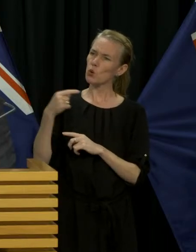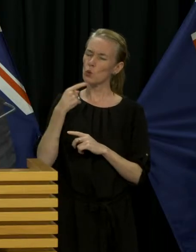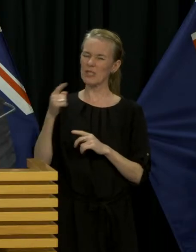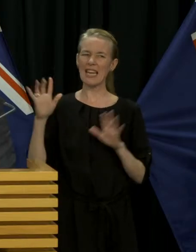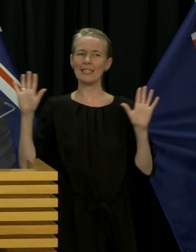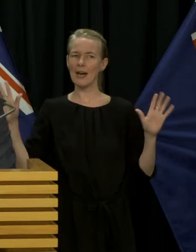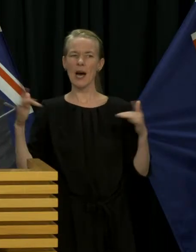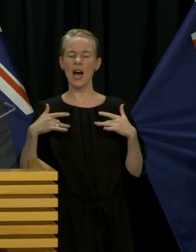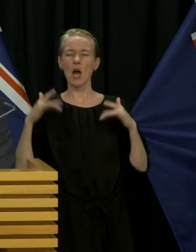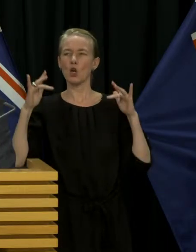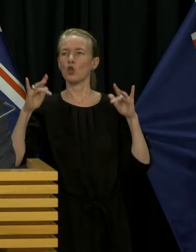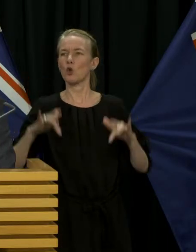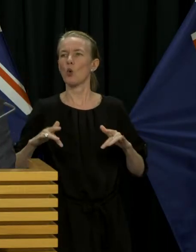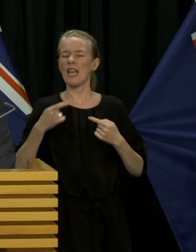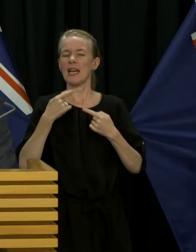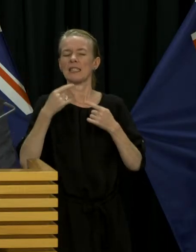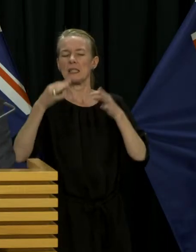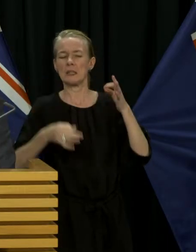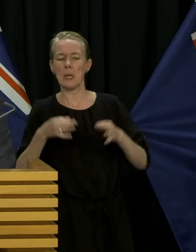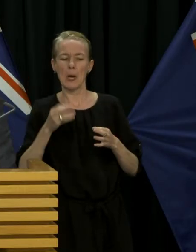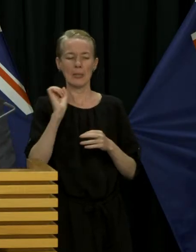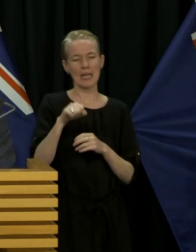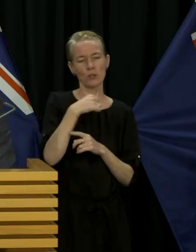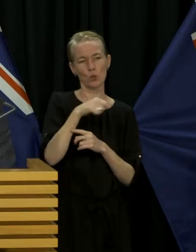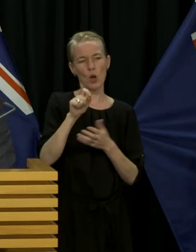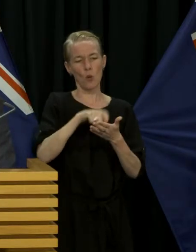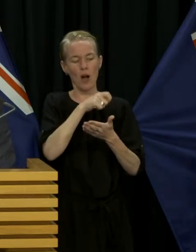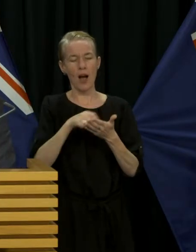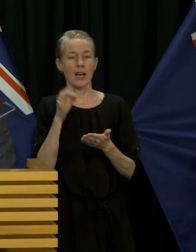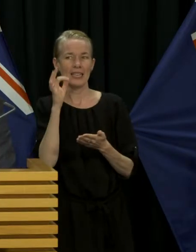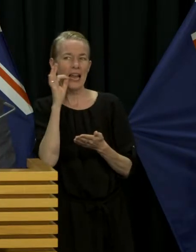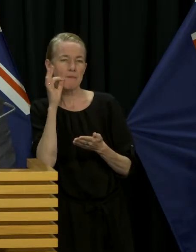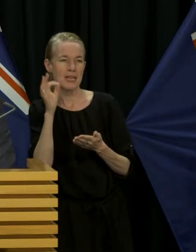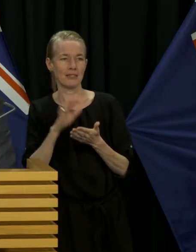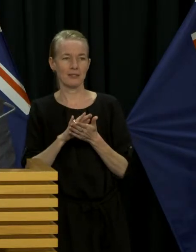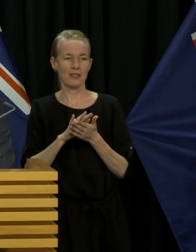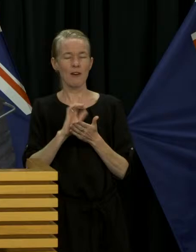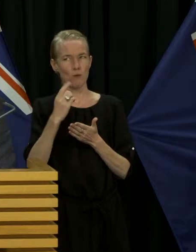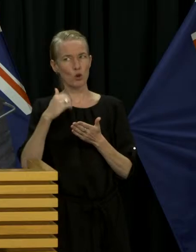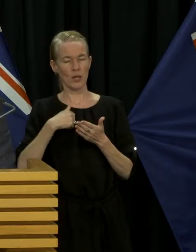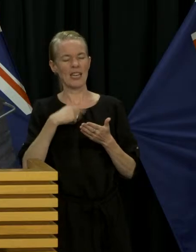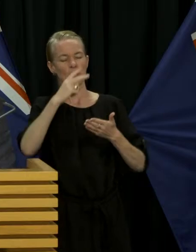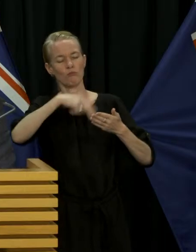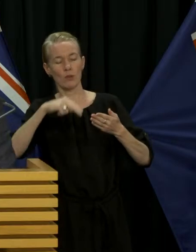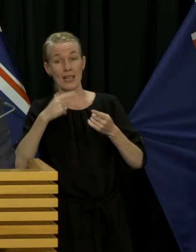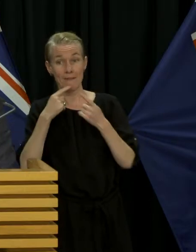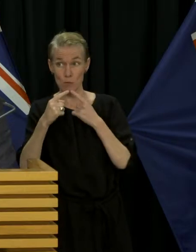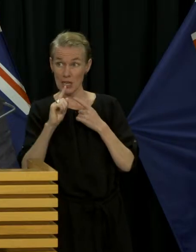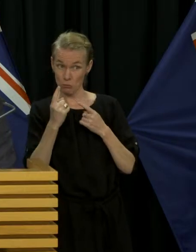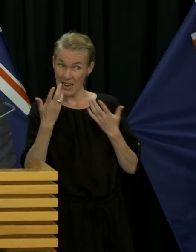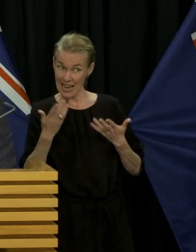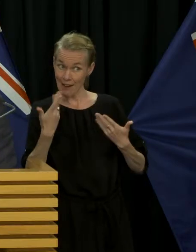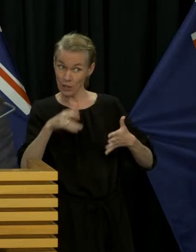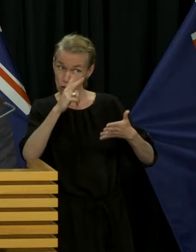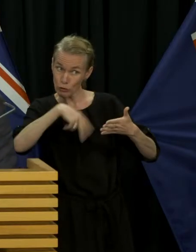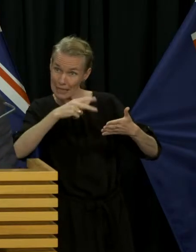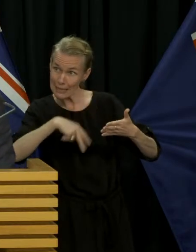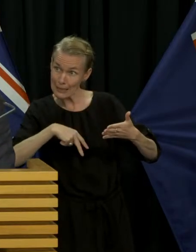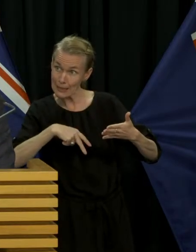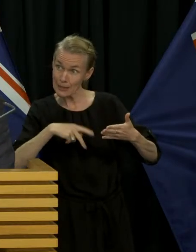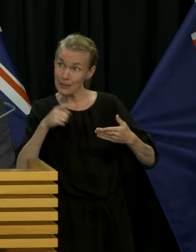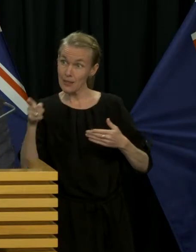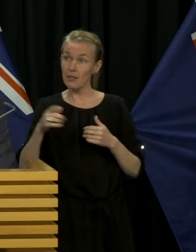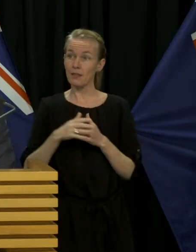You must have now been a chance to see all the law and all the associated information. What will your position be?